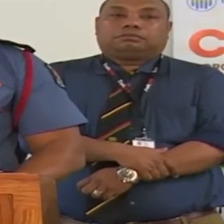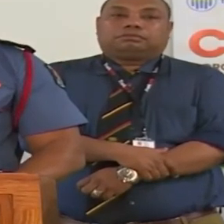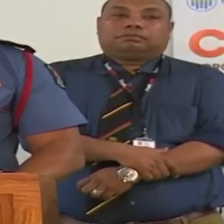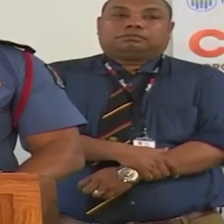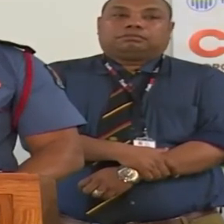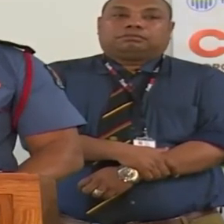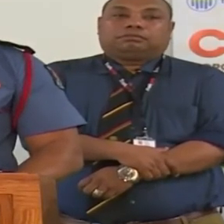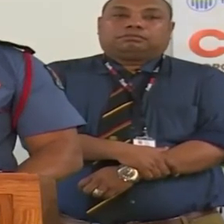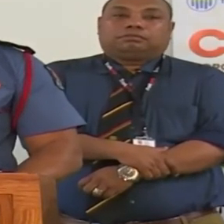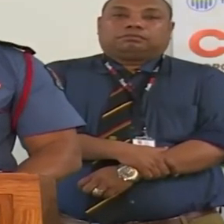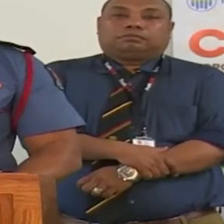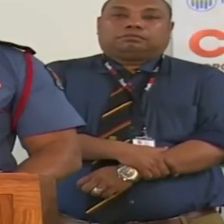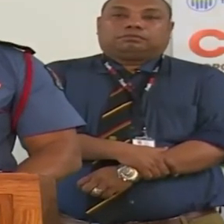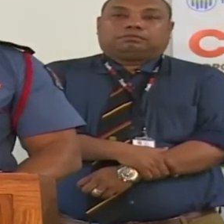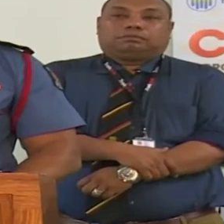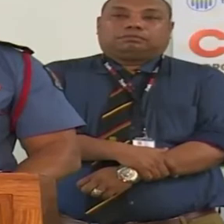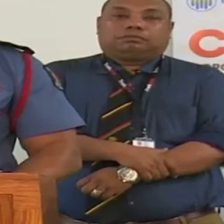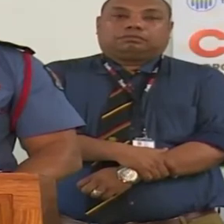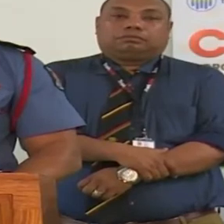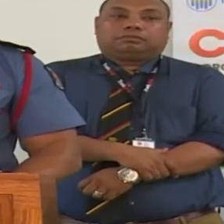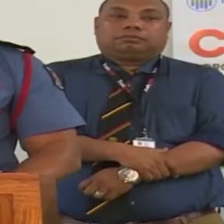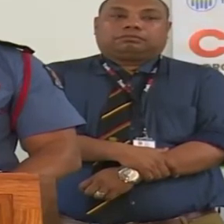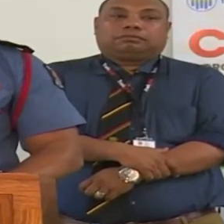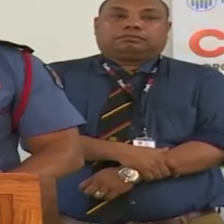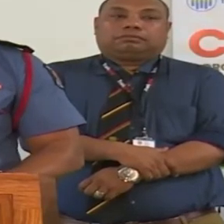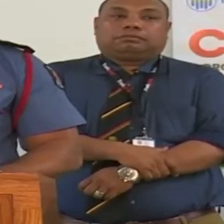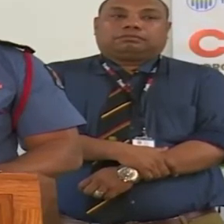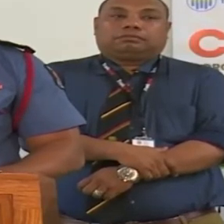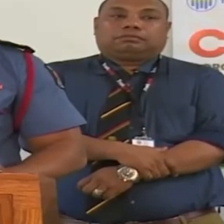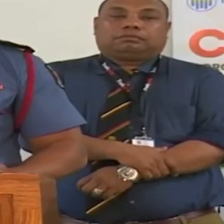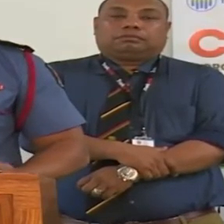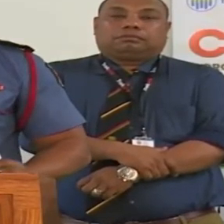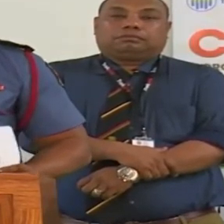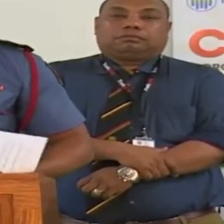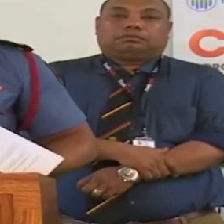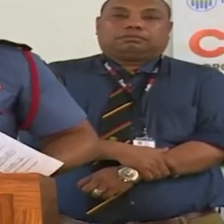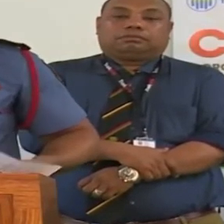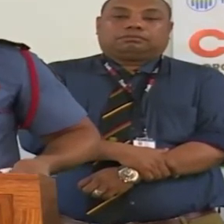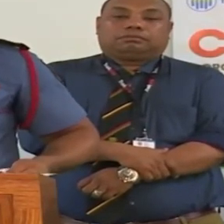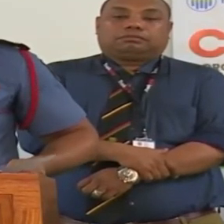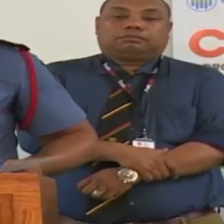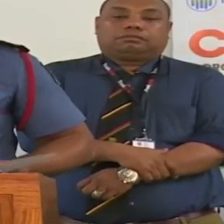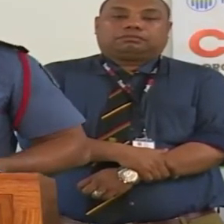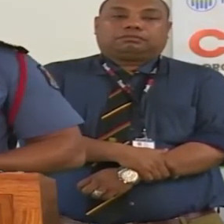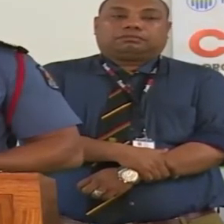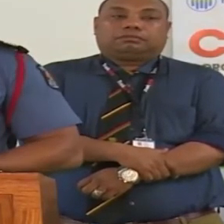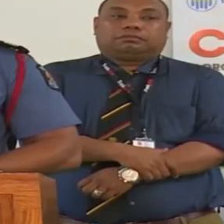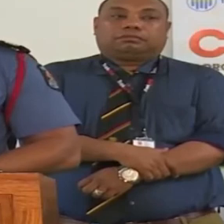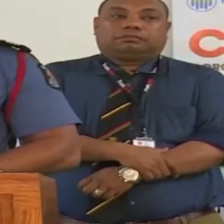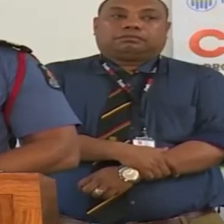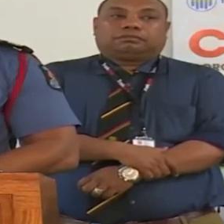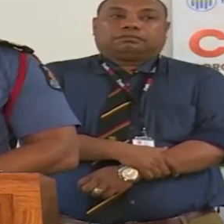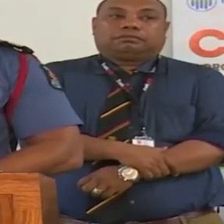test two or FOPLA, all two will come up negative. So that's us where me been to OSM at this point in